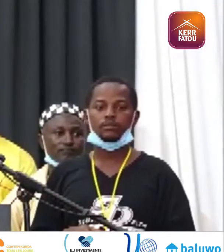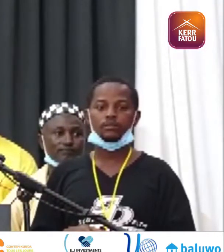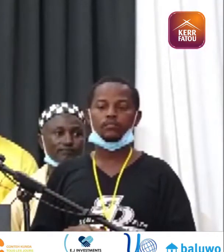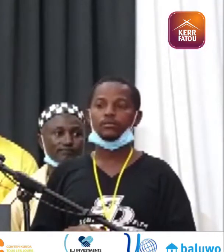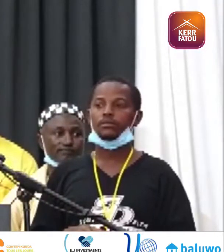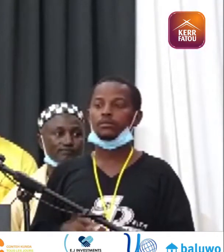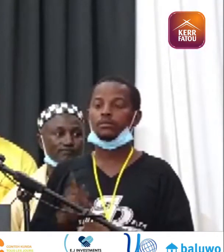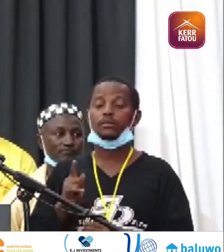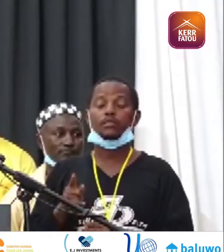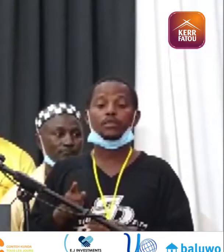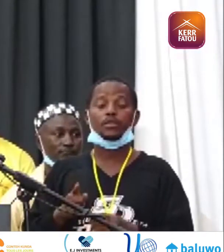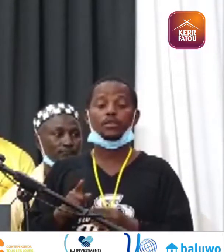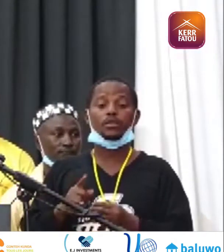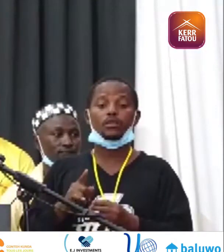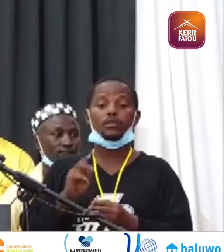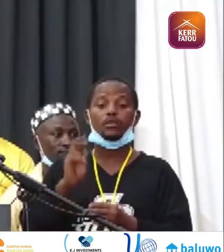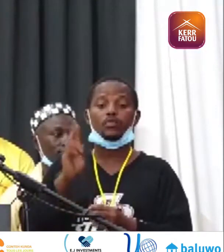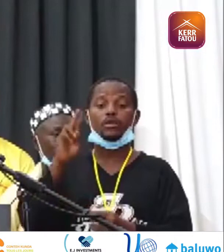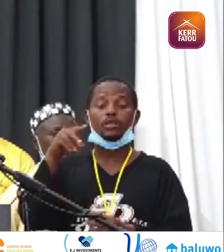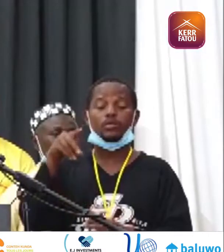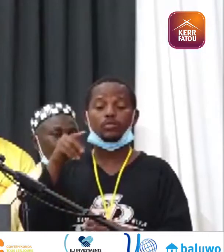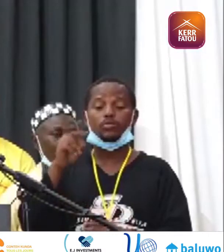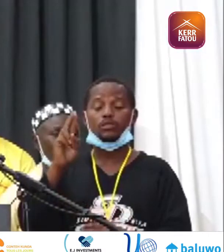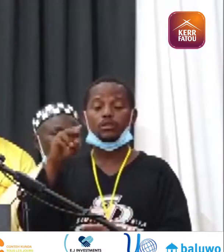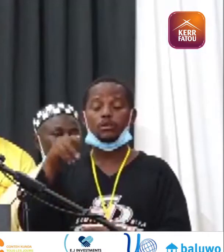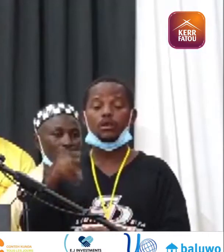The party spent